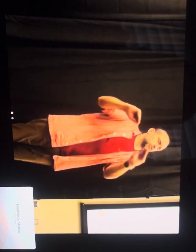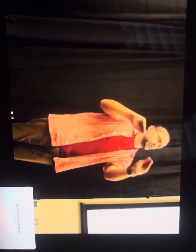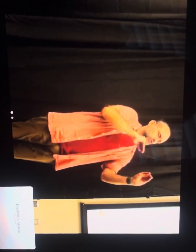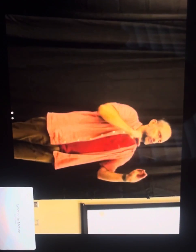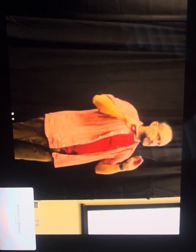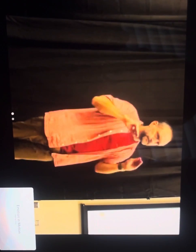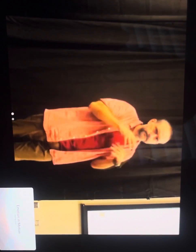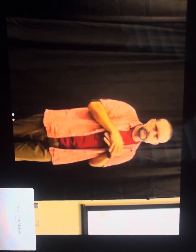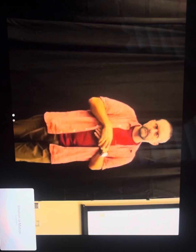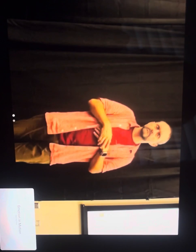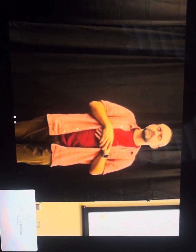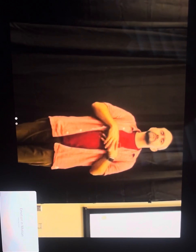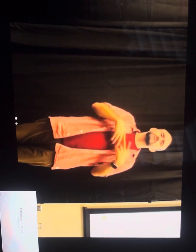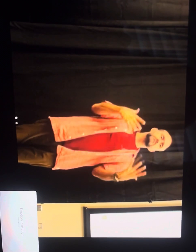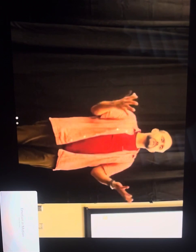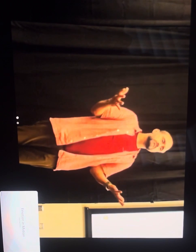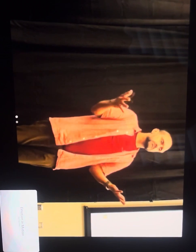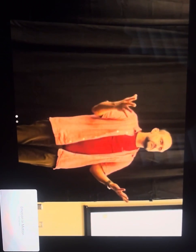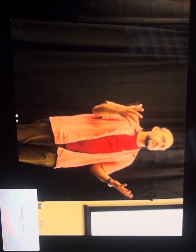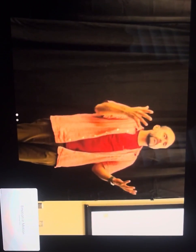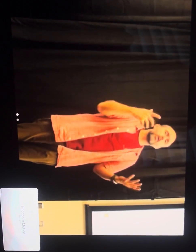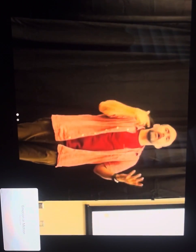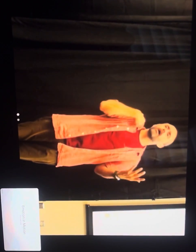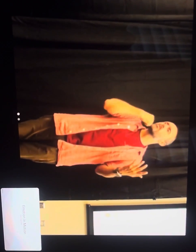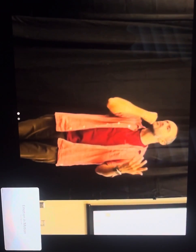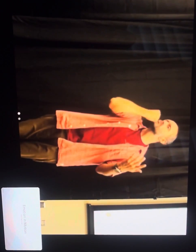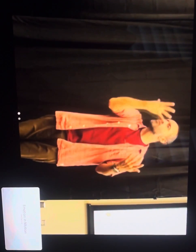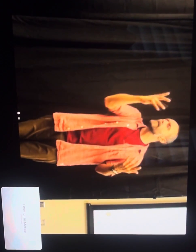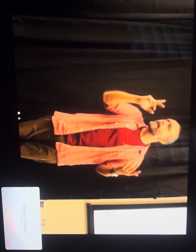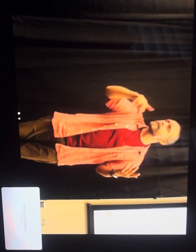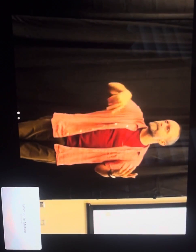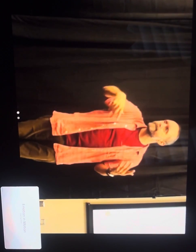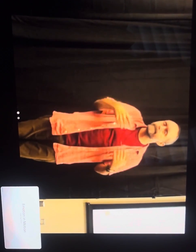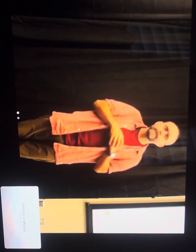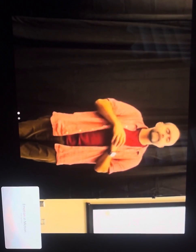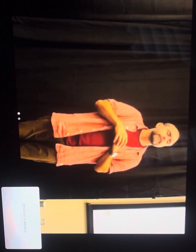So emotional movement, using emotion through movement.